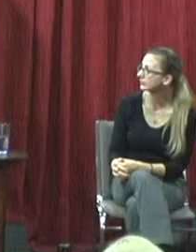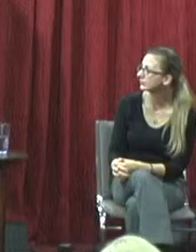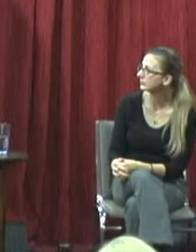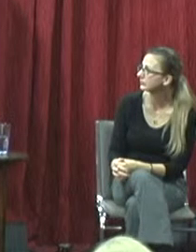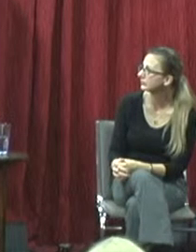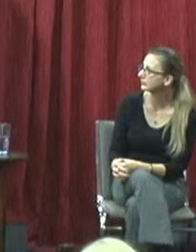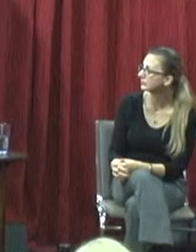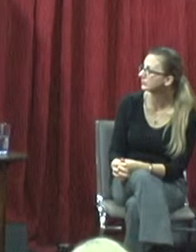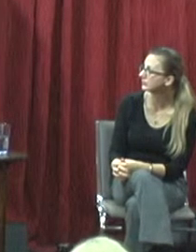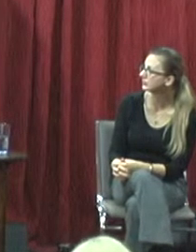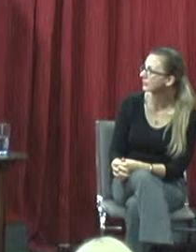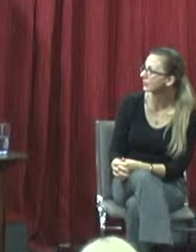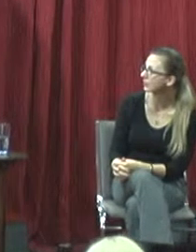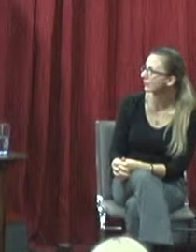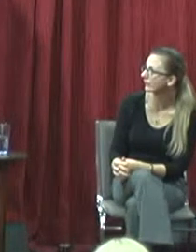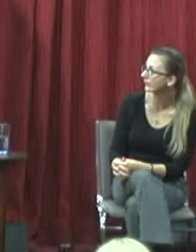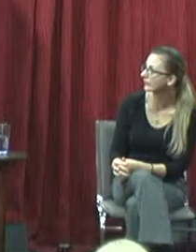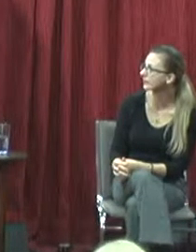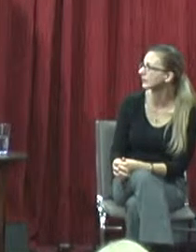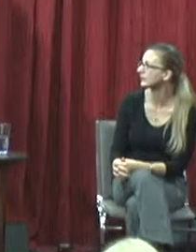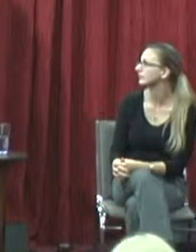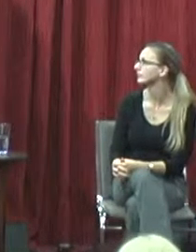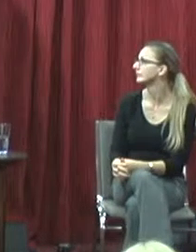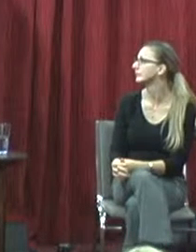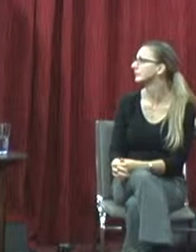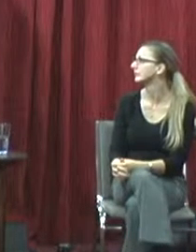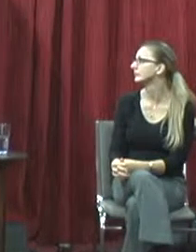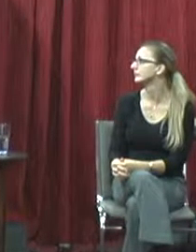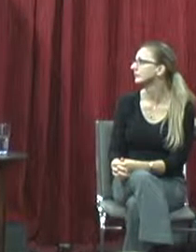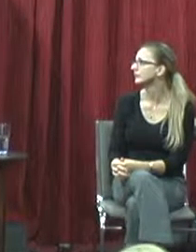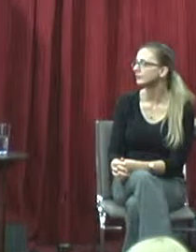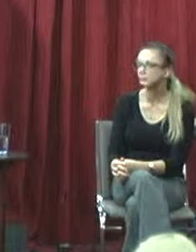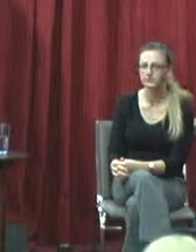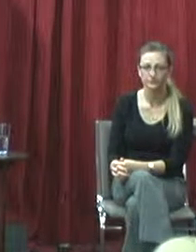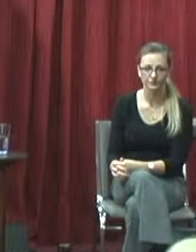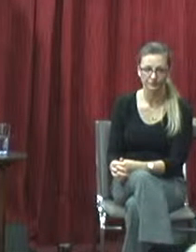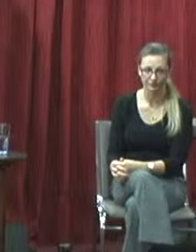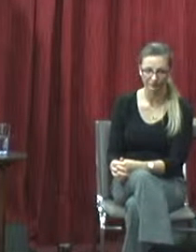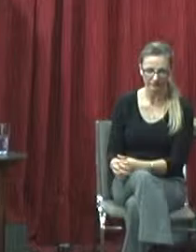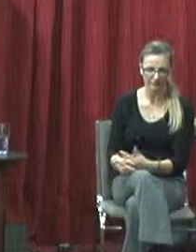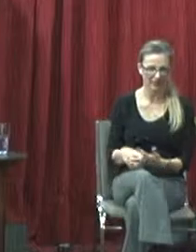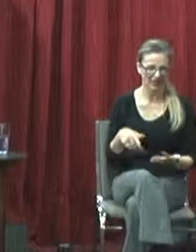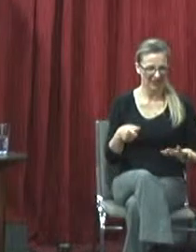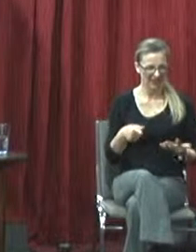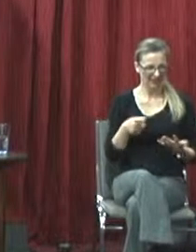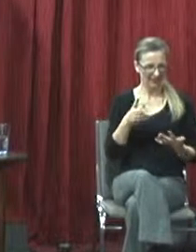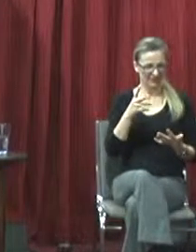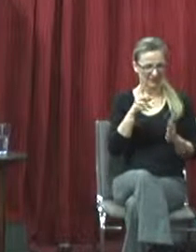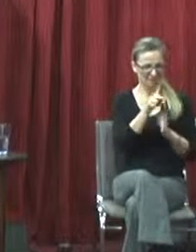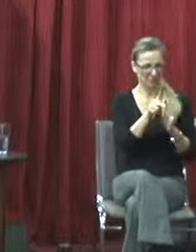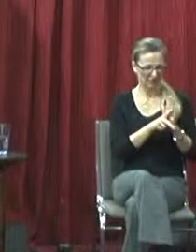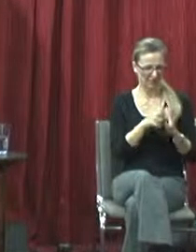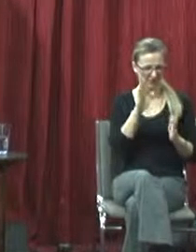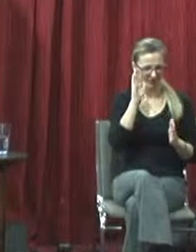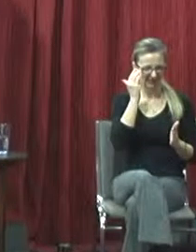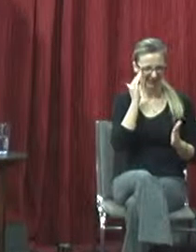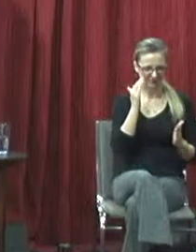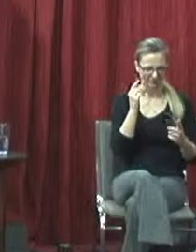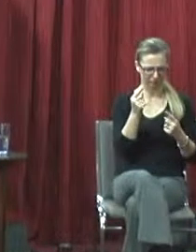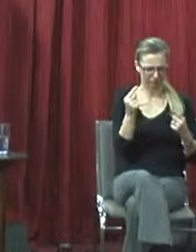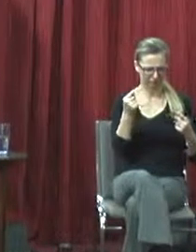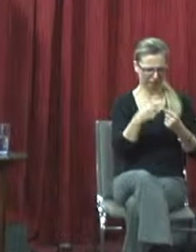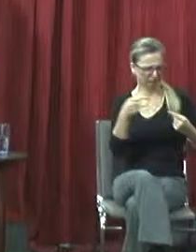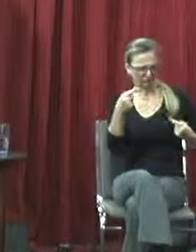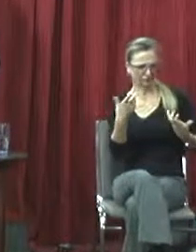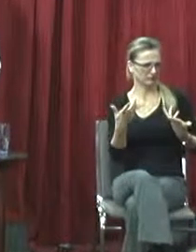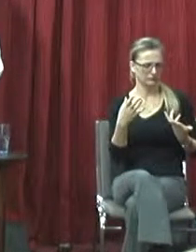your, let's say it together, servant. This is one of those upside down principles of the kingdom of God.